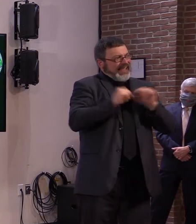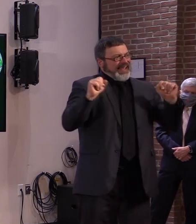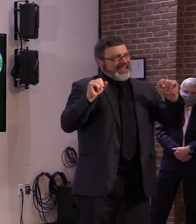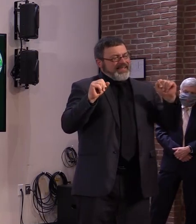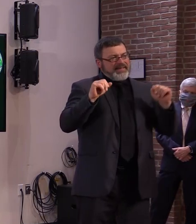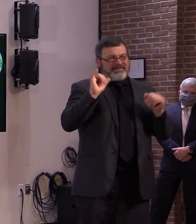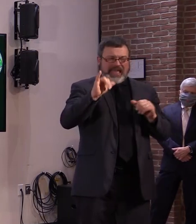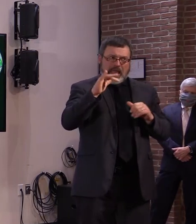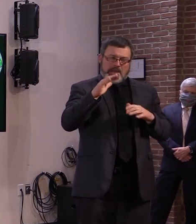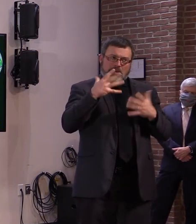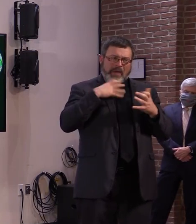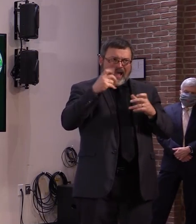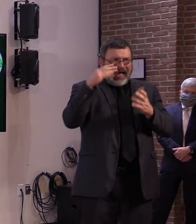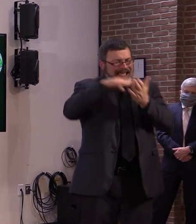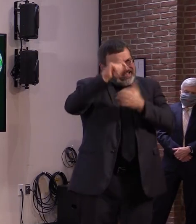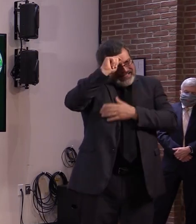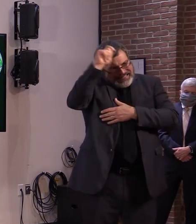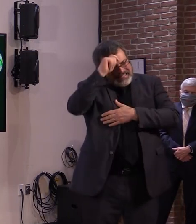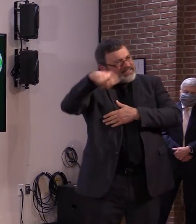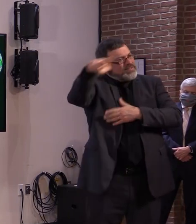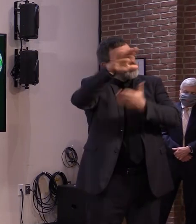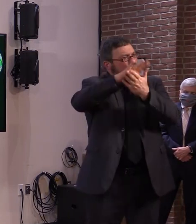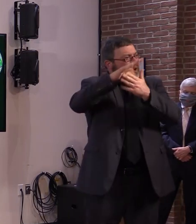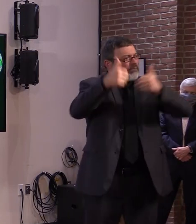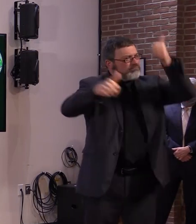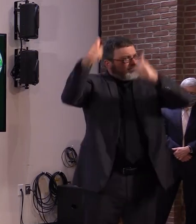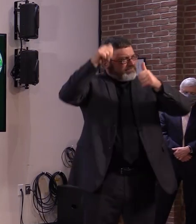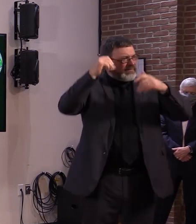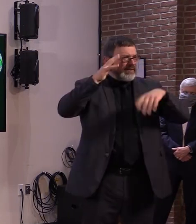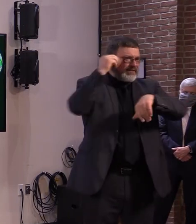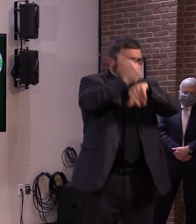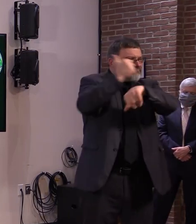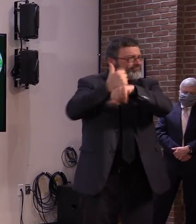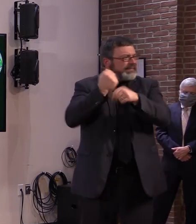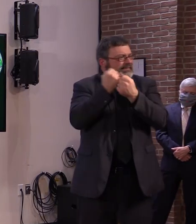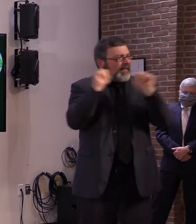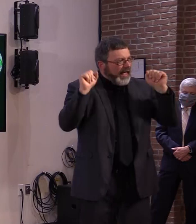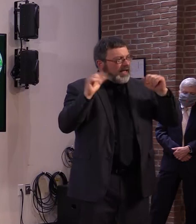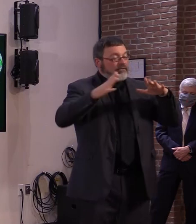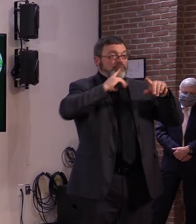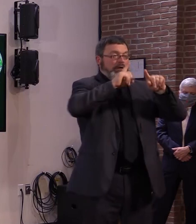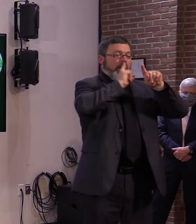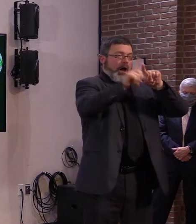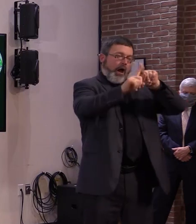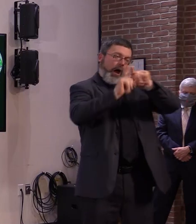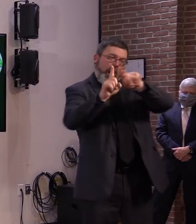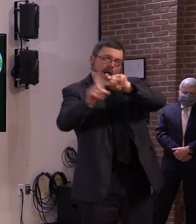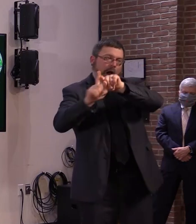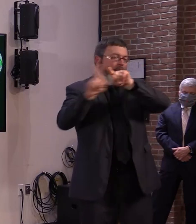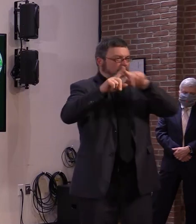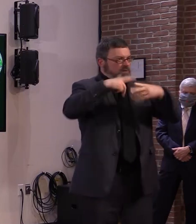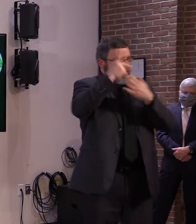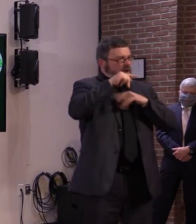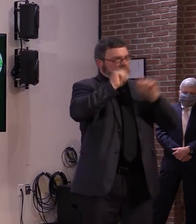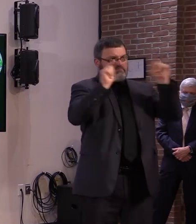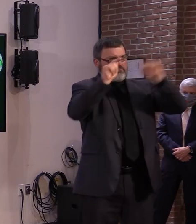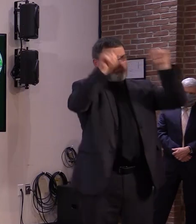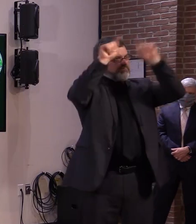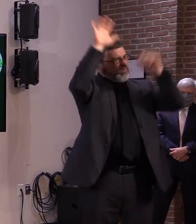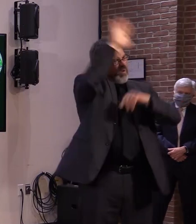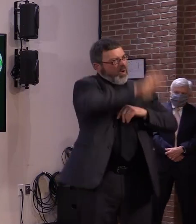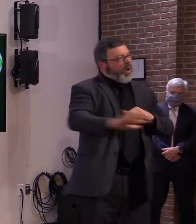kids. Together with early childhood centers, after-school programming, and childcare hubs, Vermont children and families are